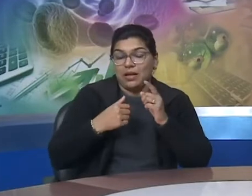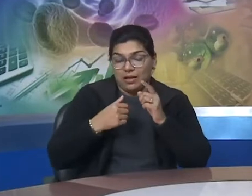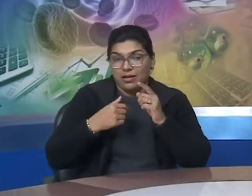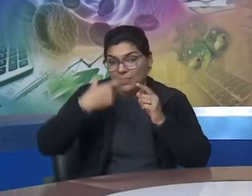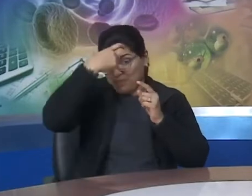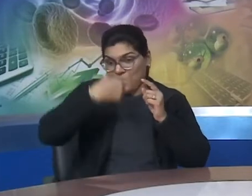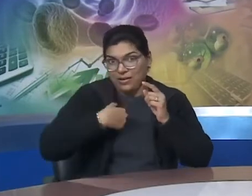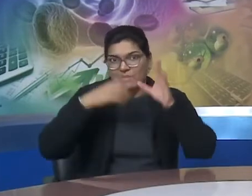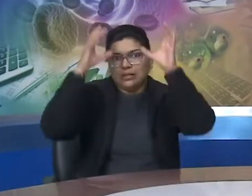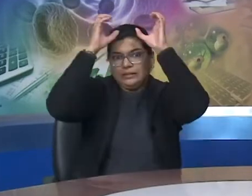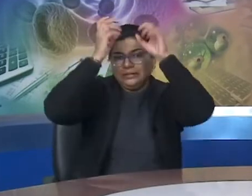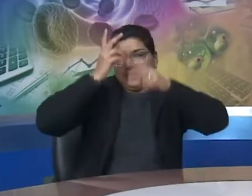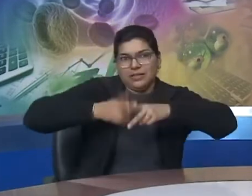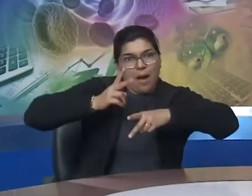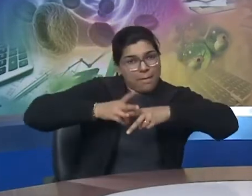alive.